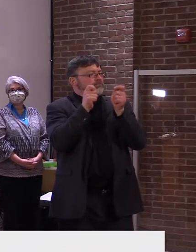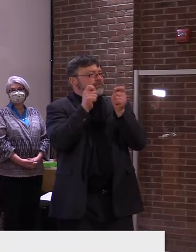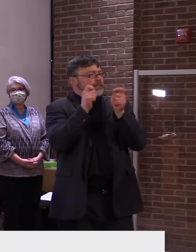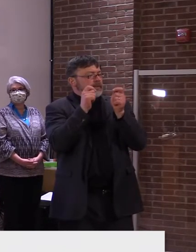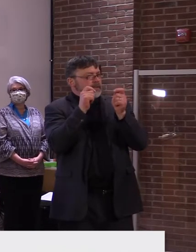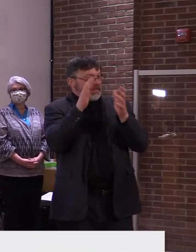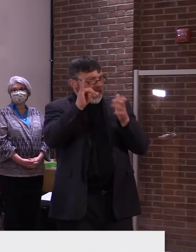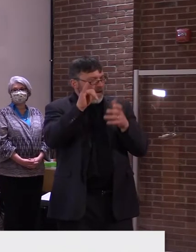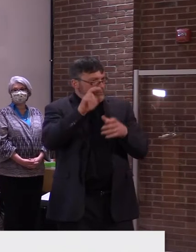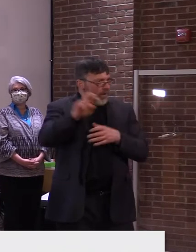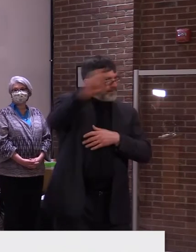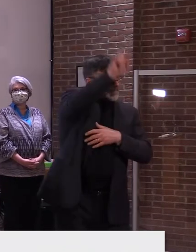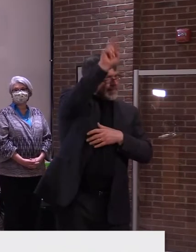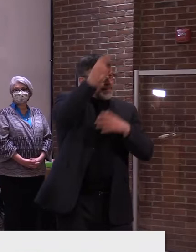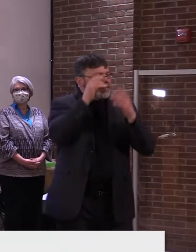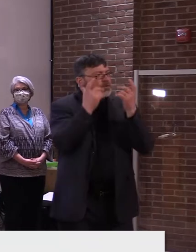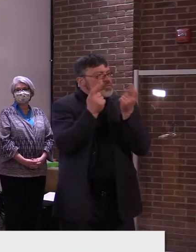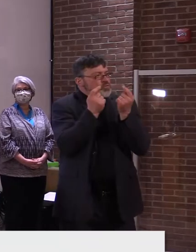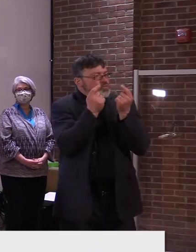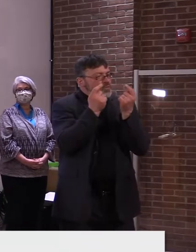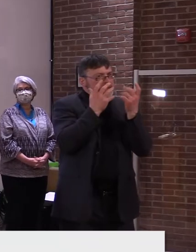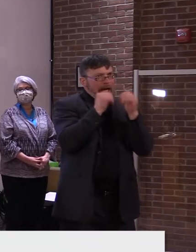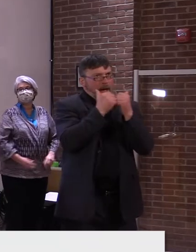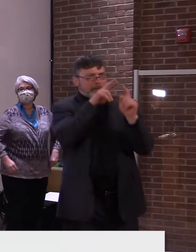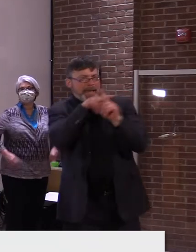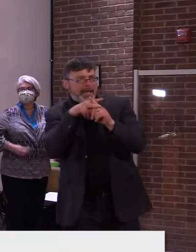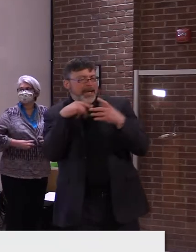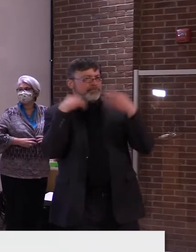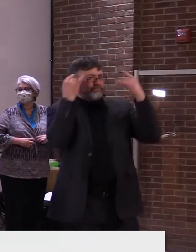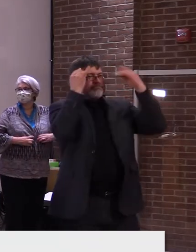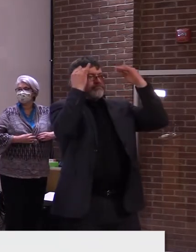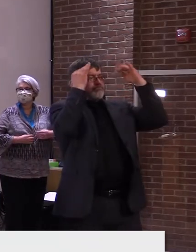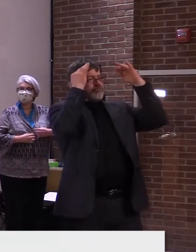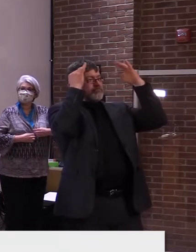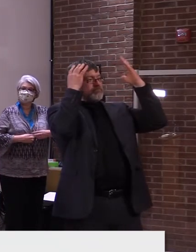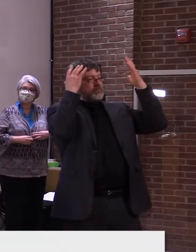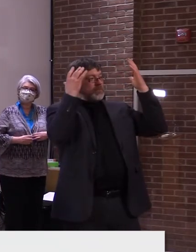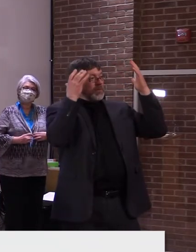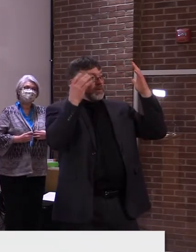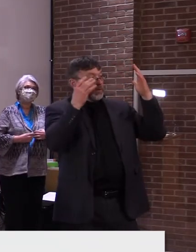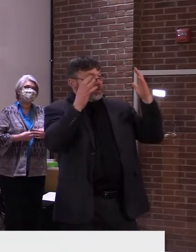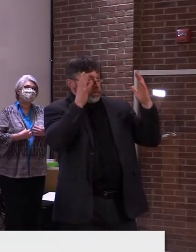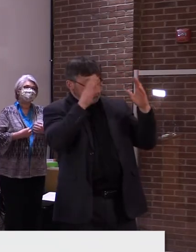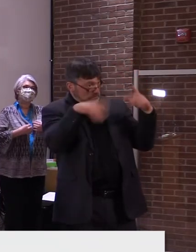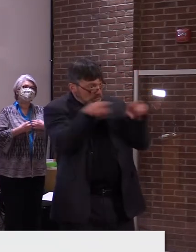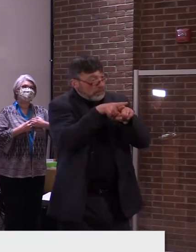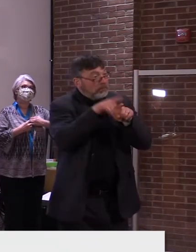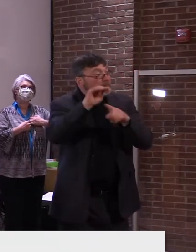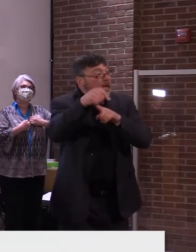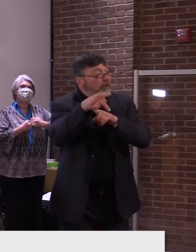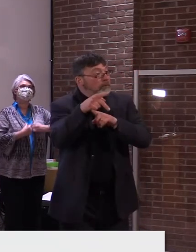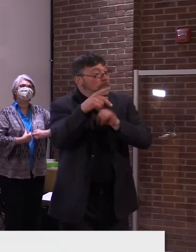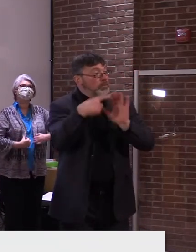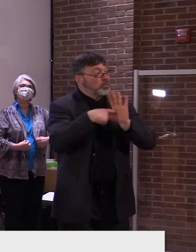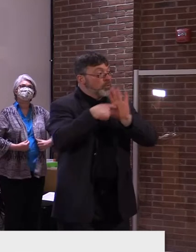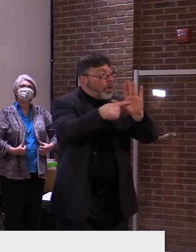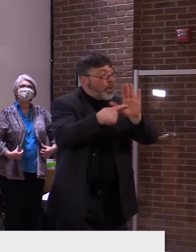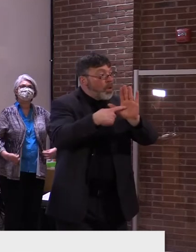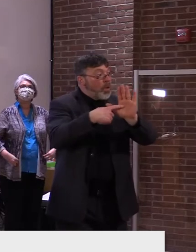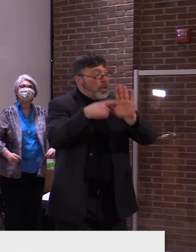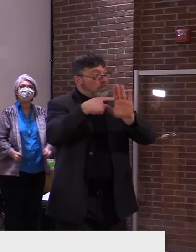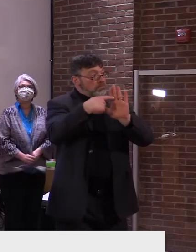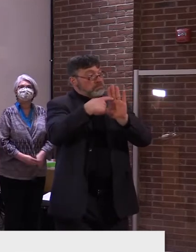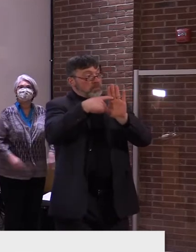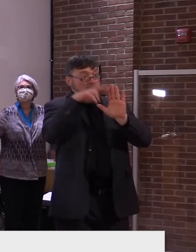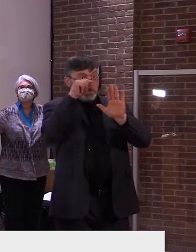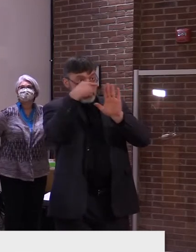but we've contemplated whether we should be, you know, utilizing the map to show people where we feel or, you know, what's